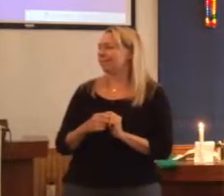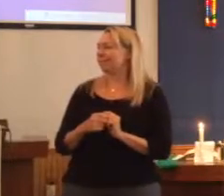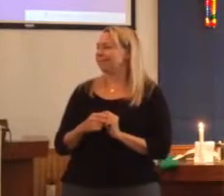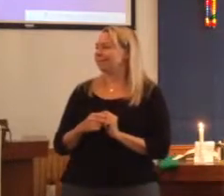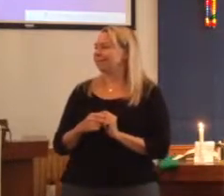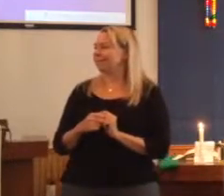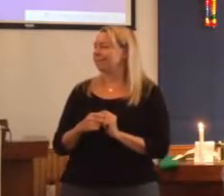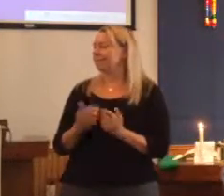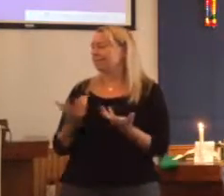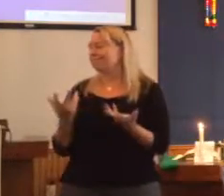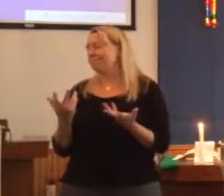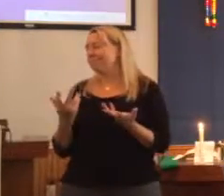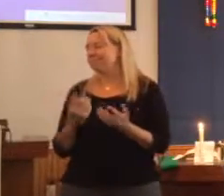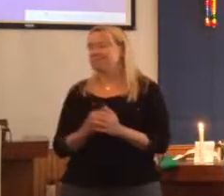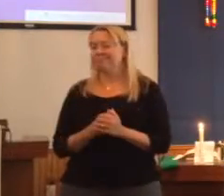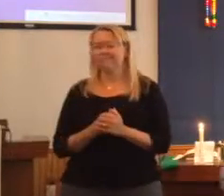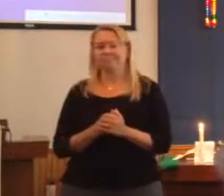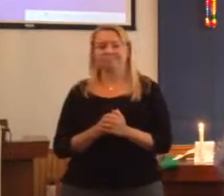Right?